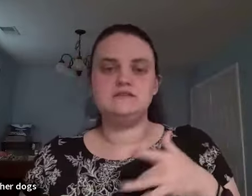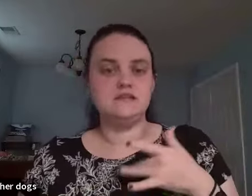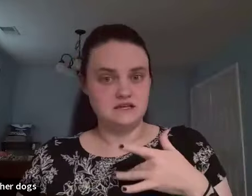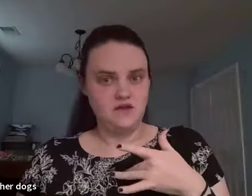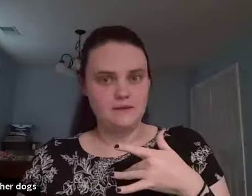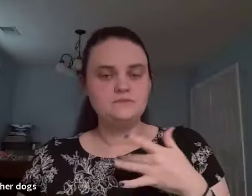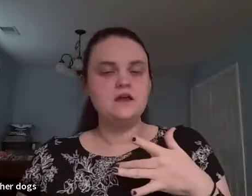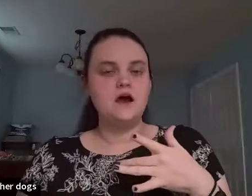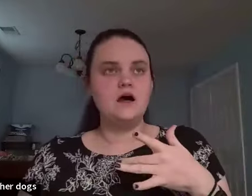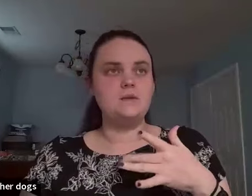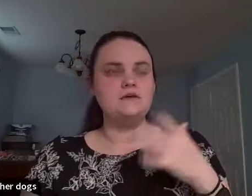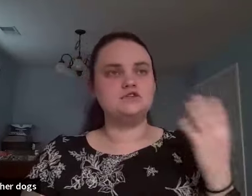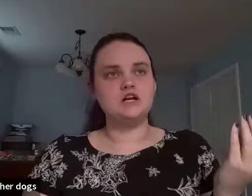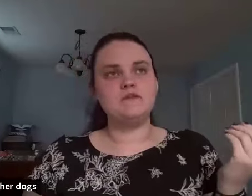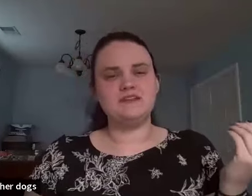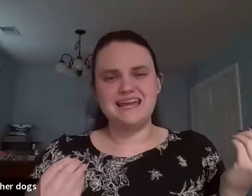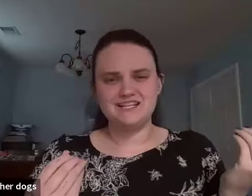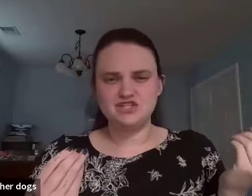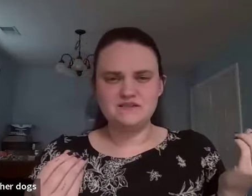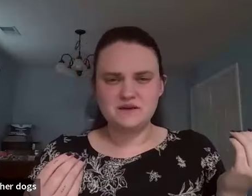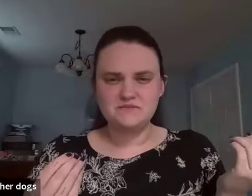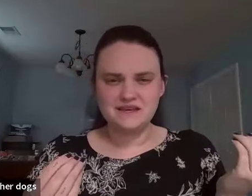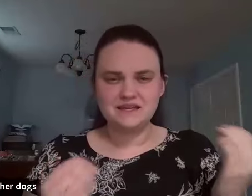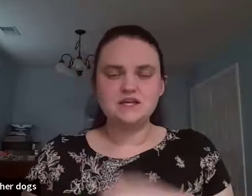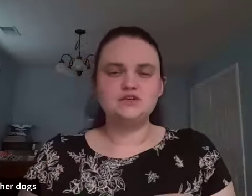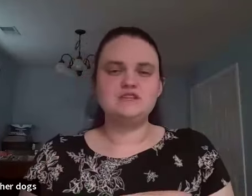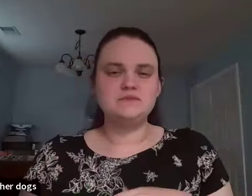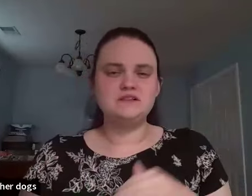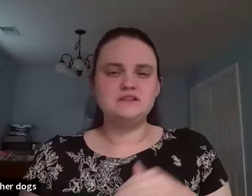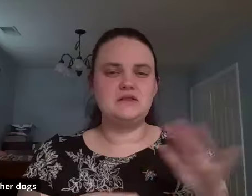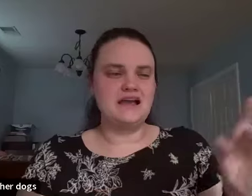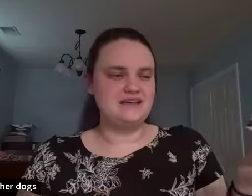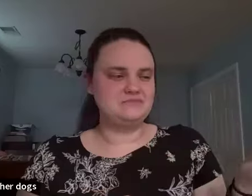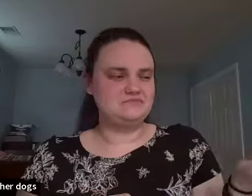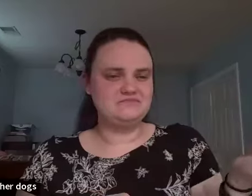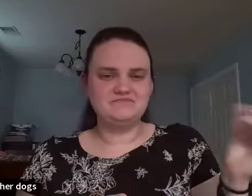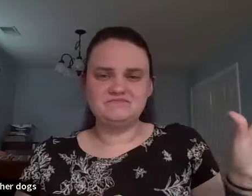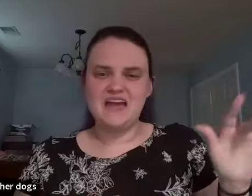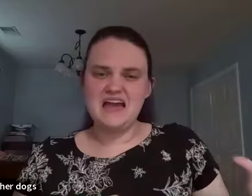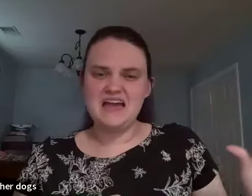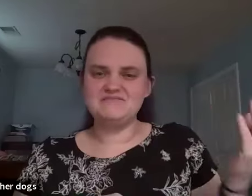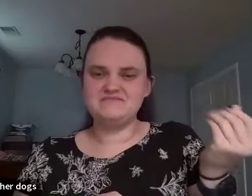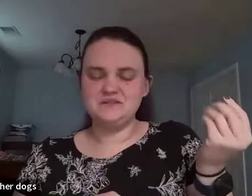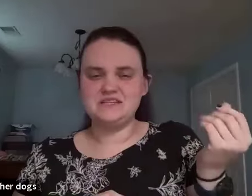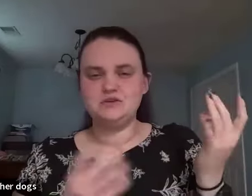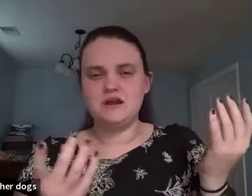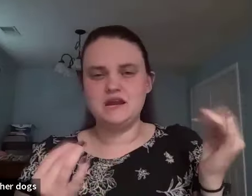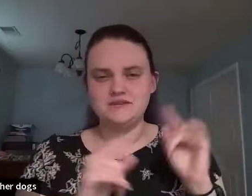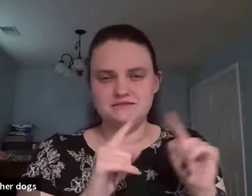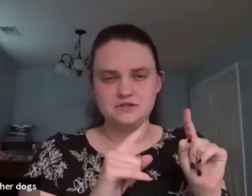frustrated, things like that. If you're talking about the texture of something, you typically are like, that feels like you kind of have a